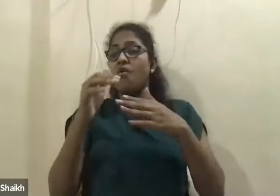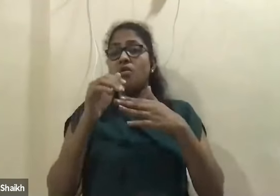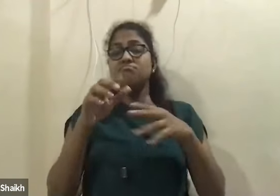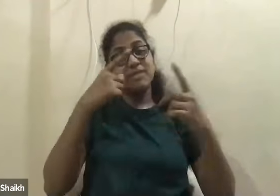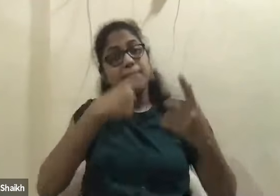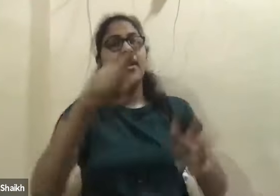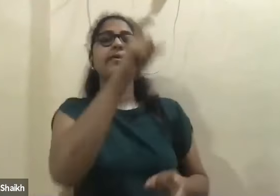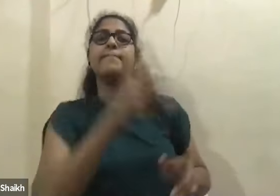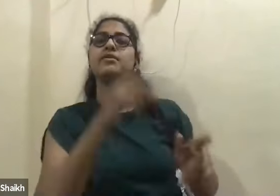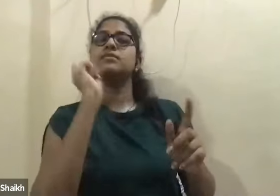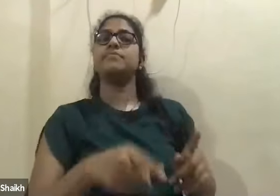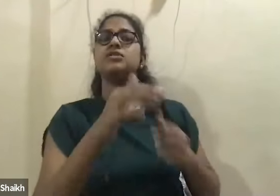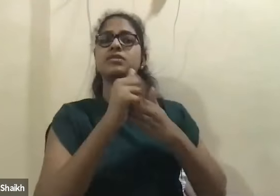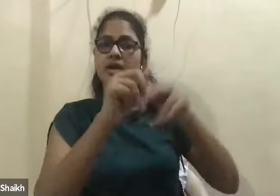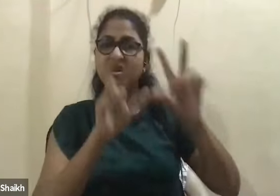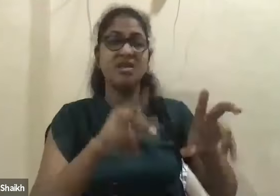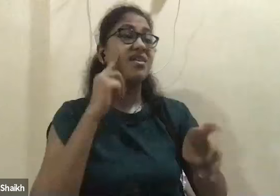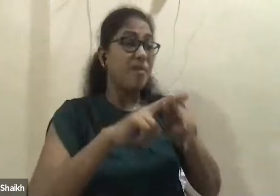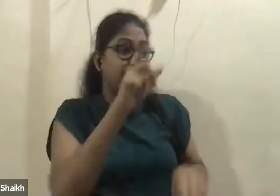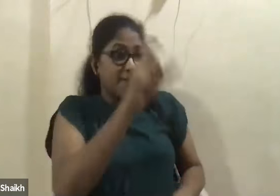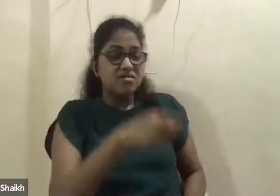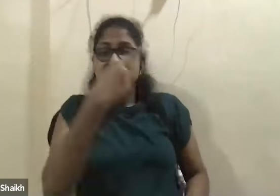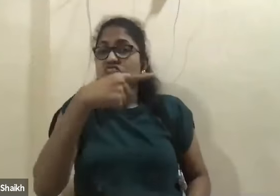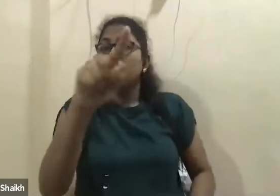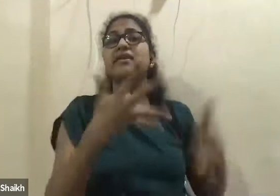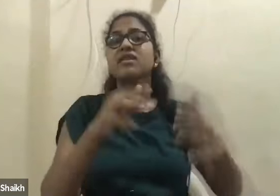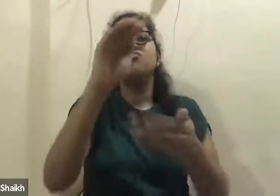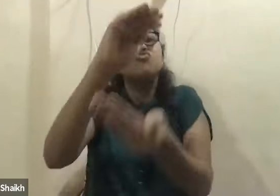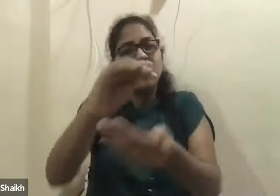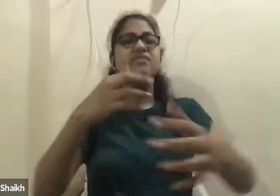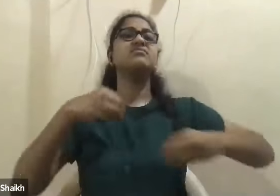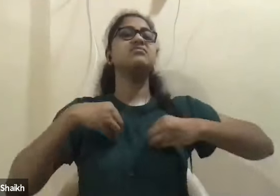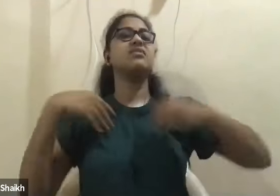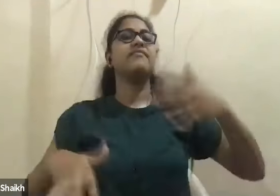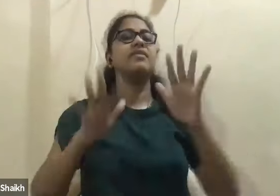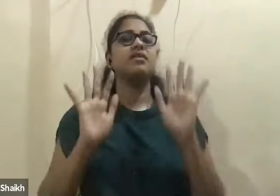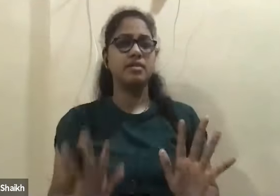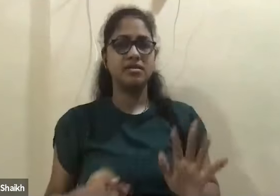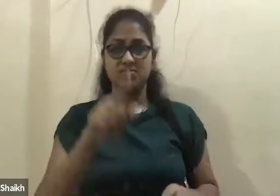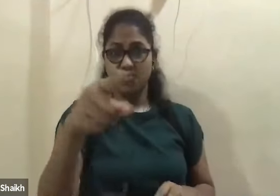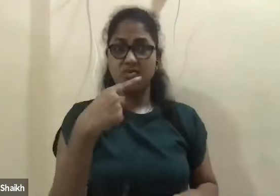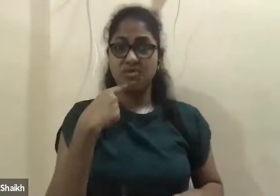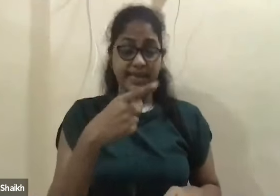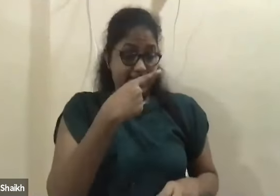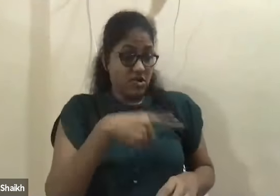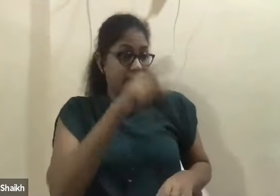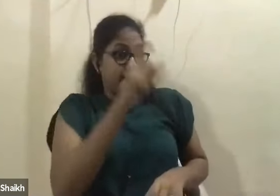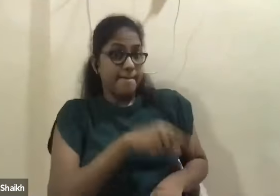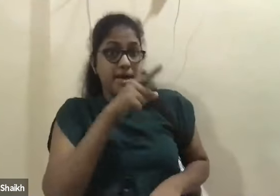then still the person is going to suffer. The person should be the right person who can be